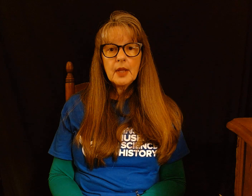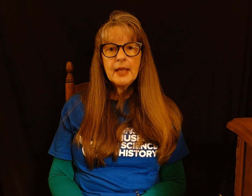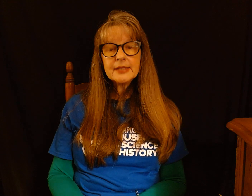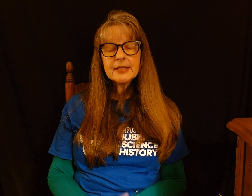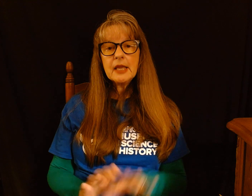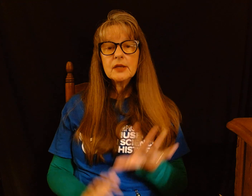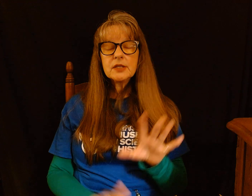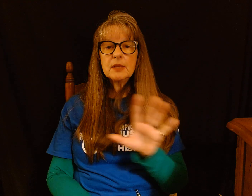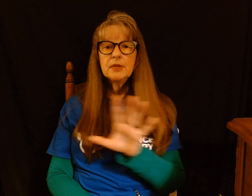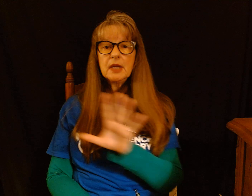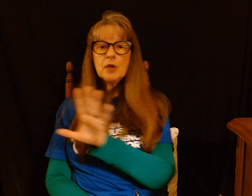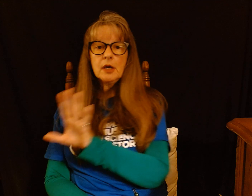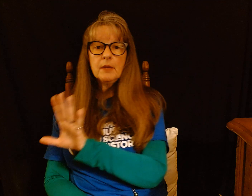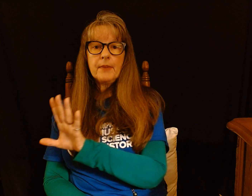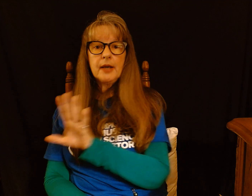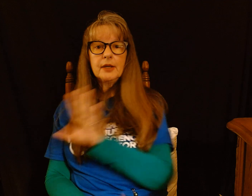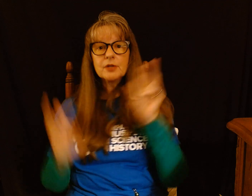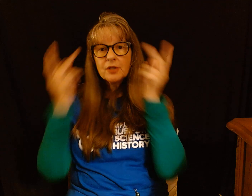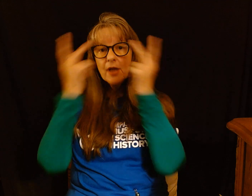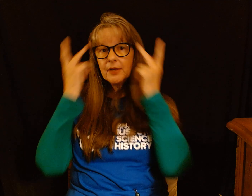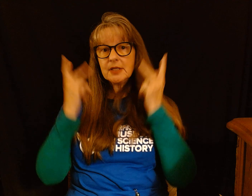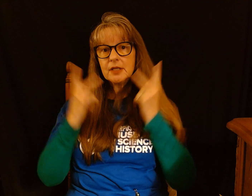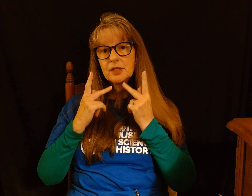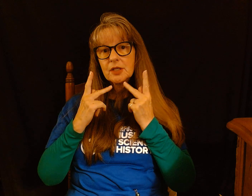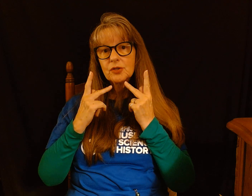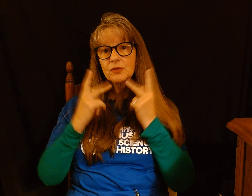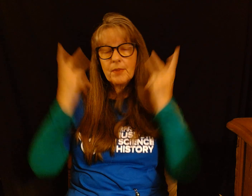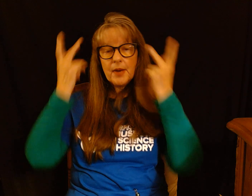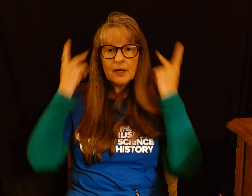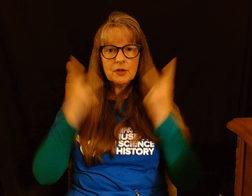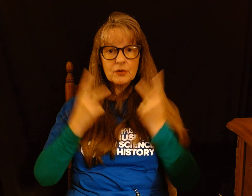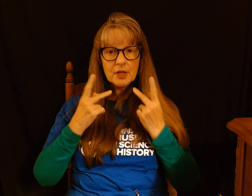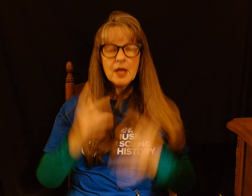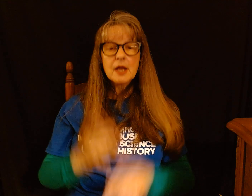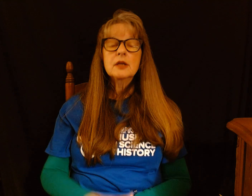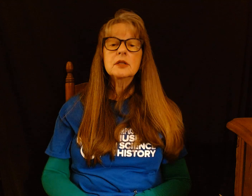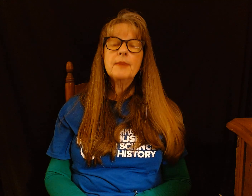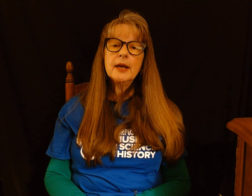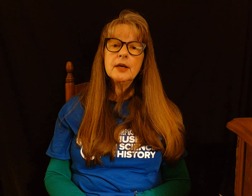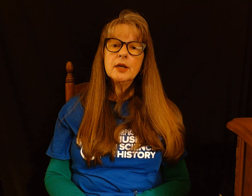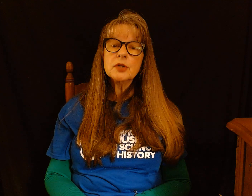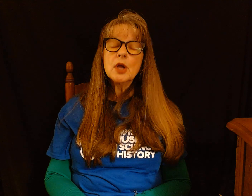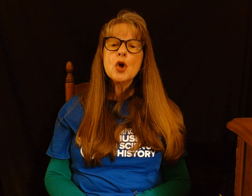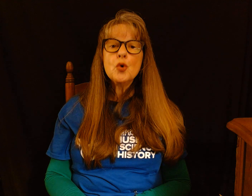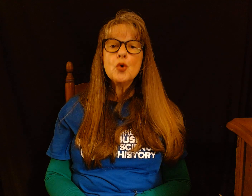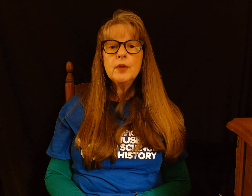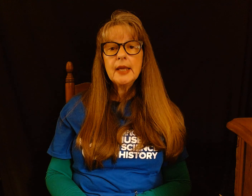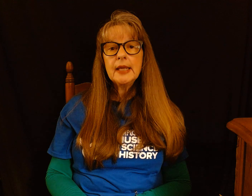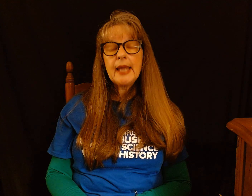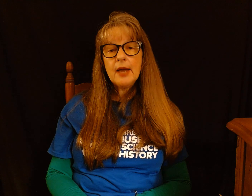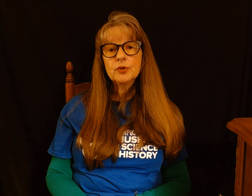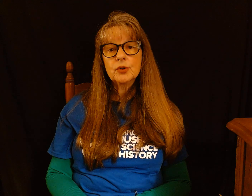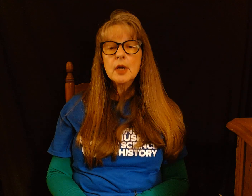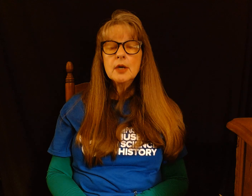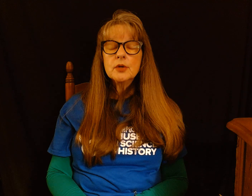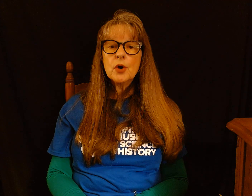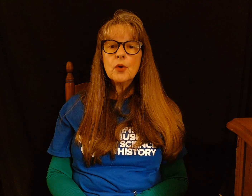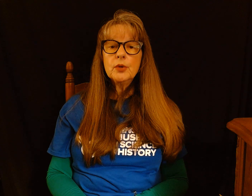and see, since I keep talking about pioneers, I still have that tendency to do the pioneers. Because the pioneers, who did they encounter? So when you